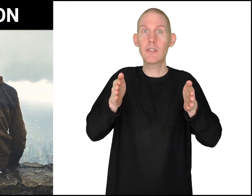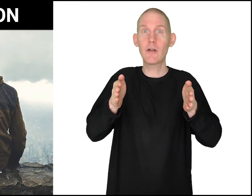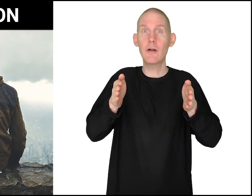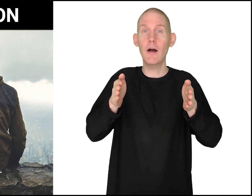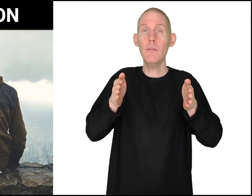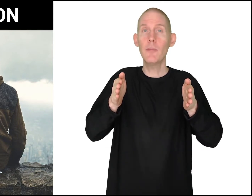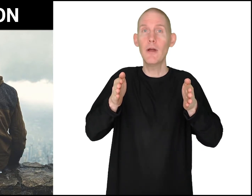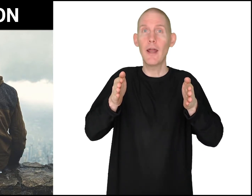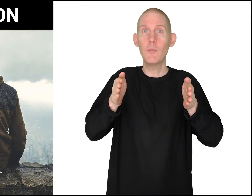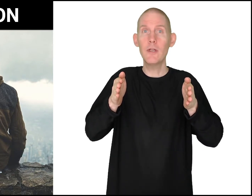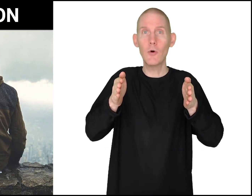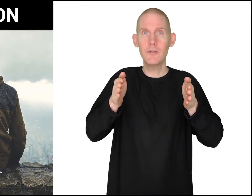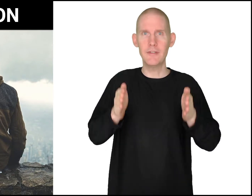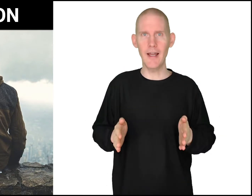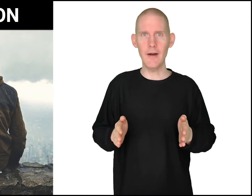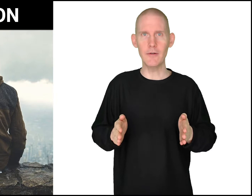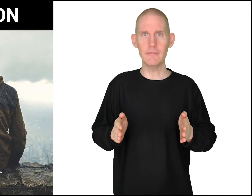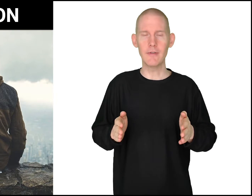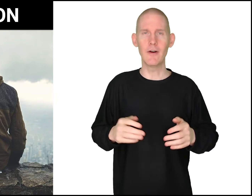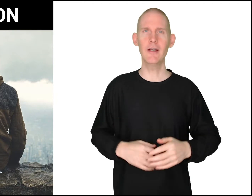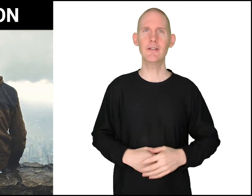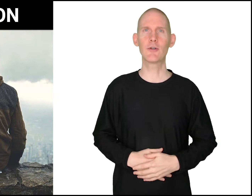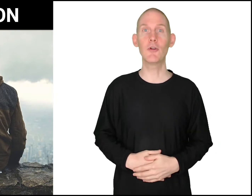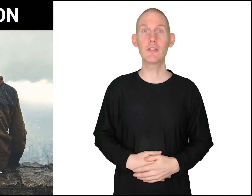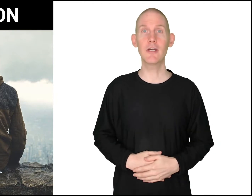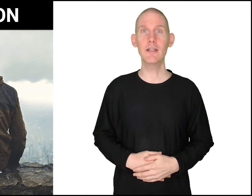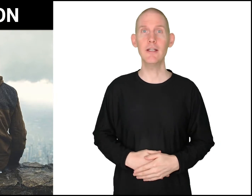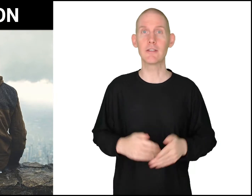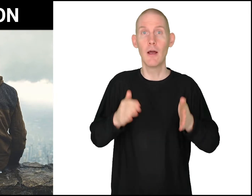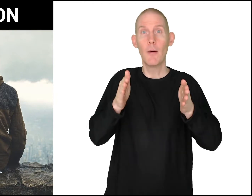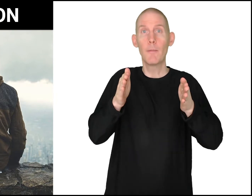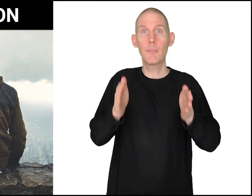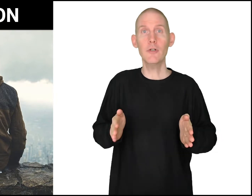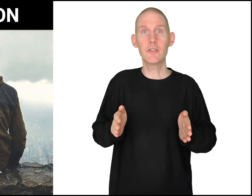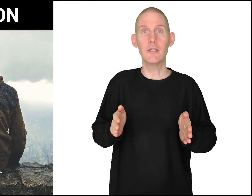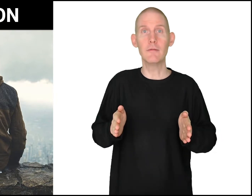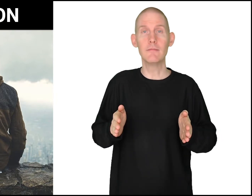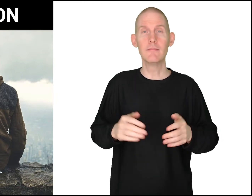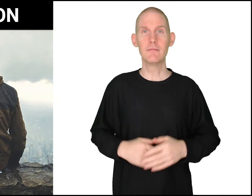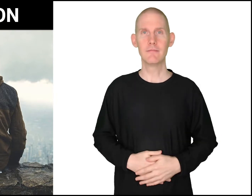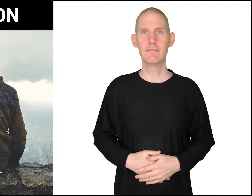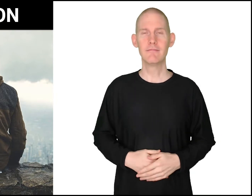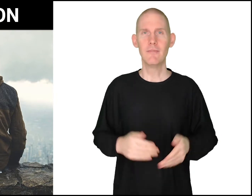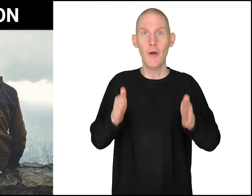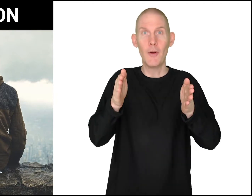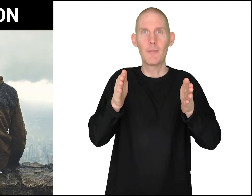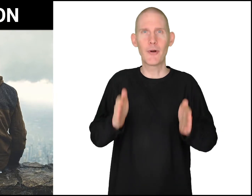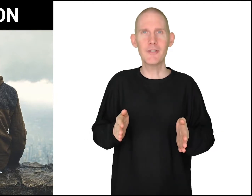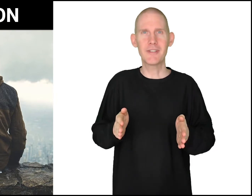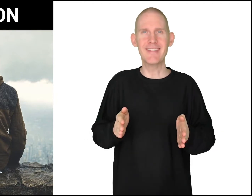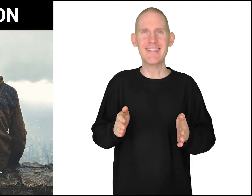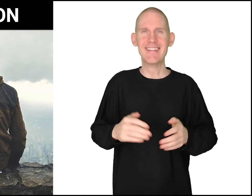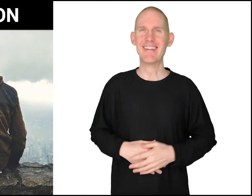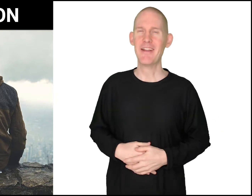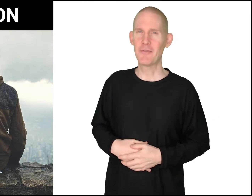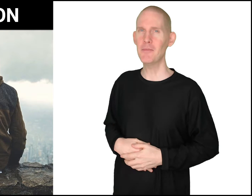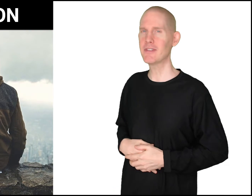start up and we go down, all right? So it looks like this, person, person. From the